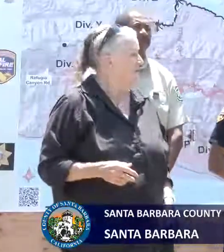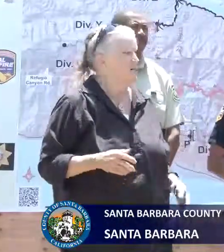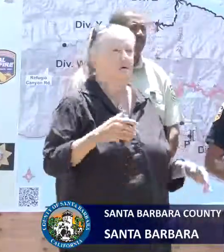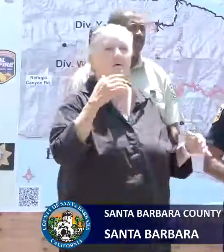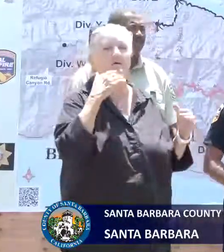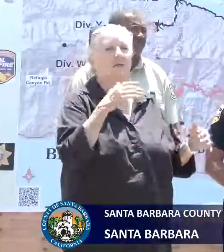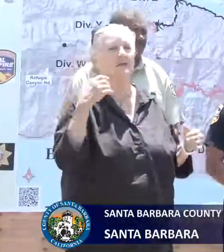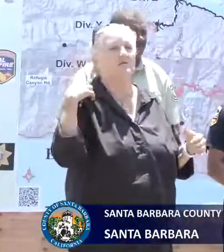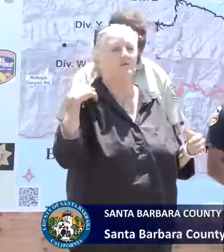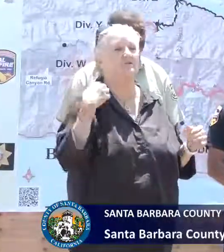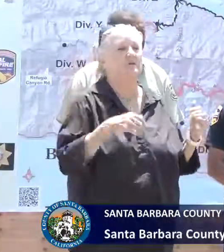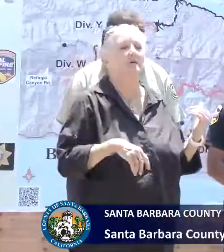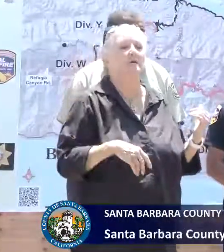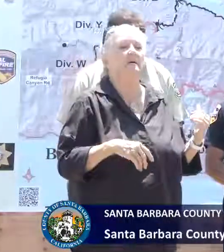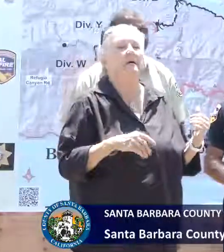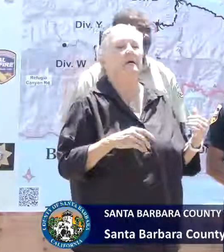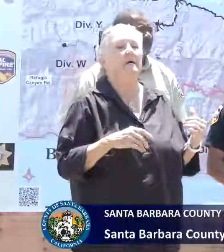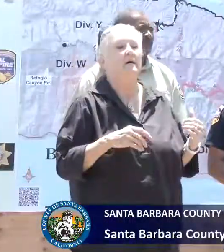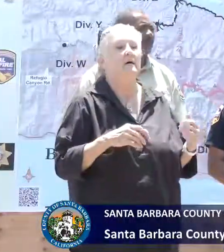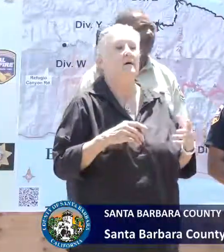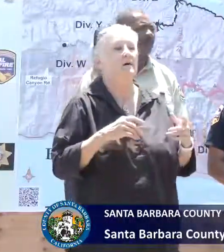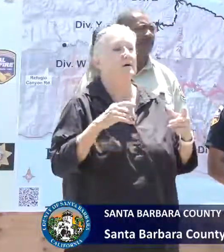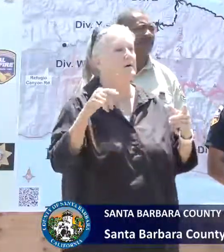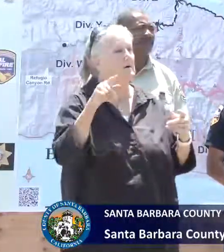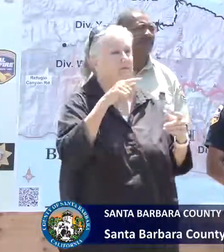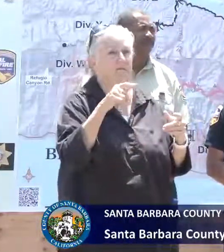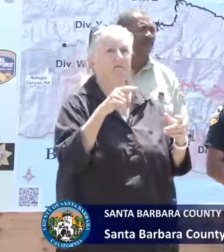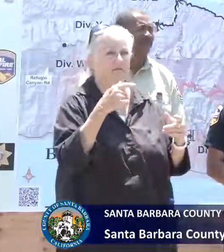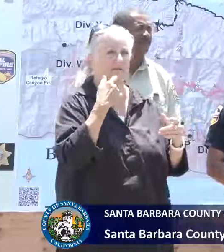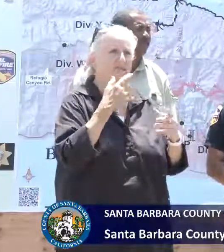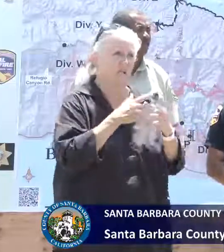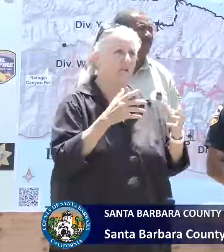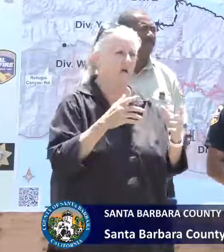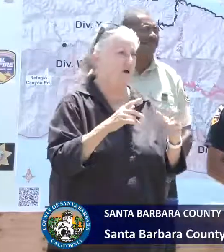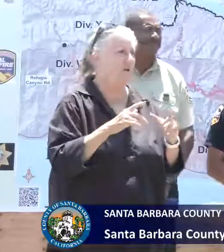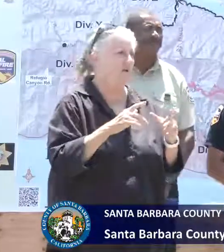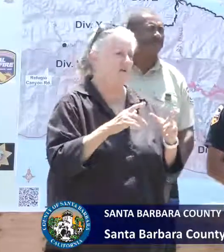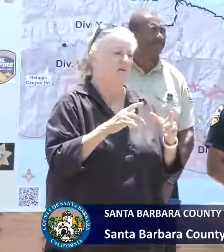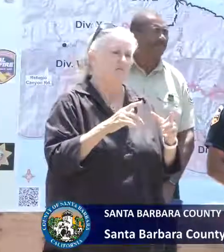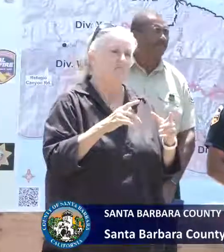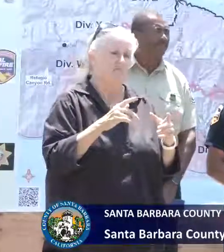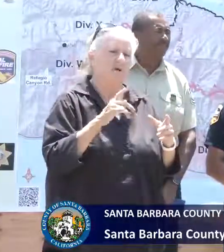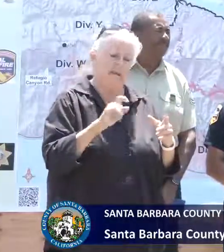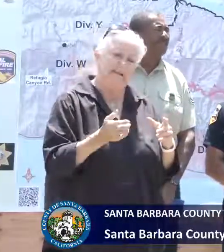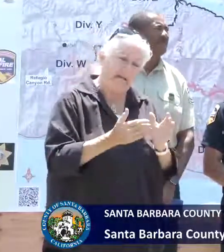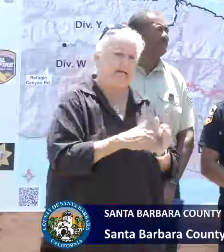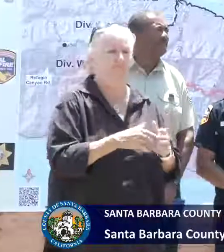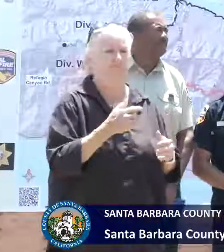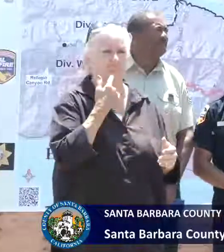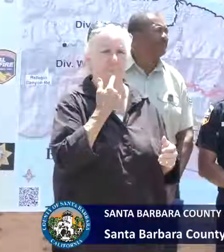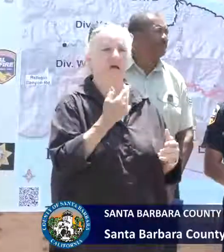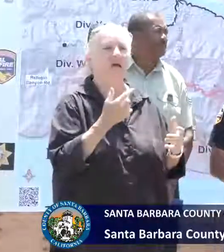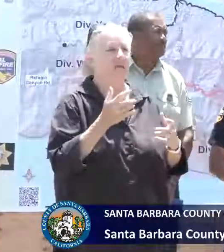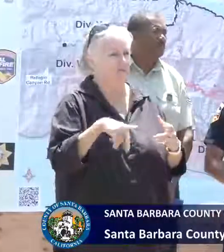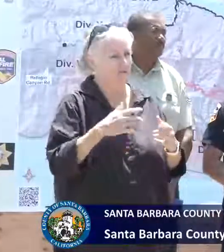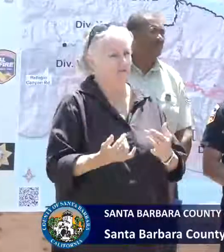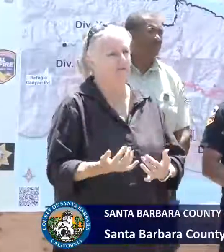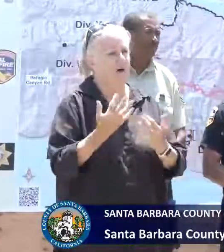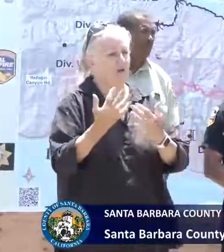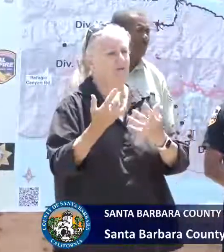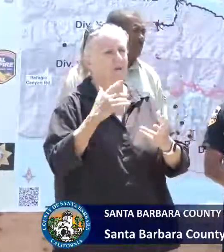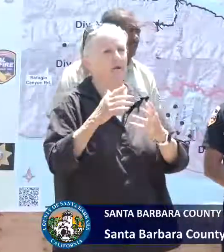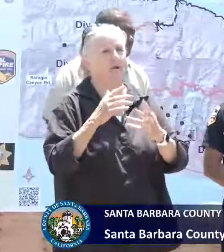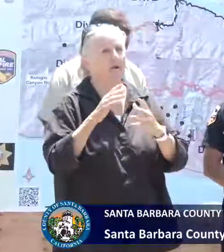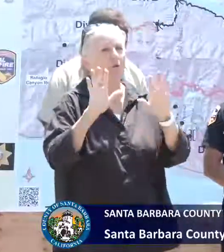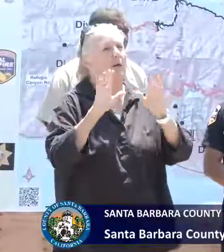Well, thank you, Chief Pimlott. This has been said a lot, but I need to say it again. This fire has just been a